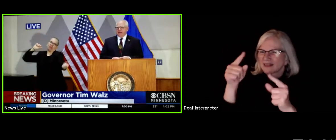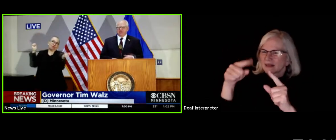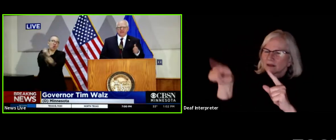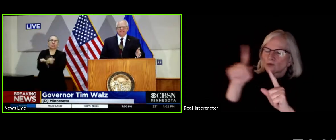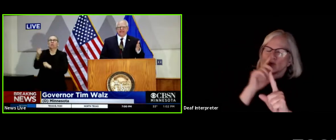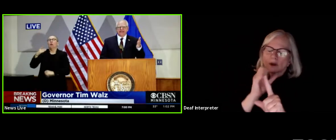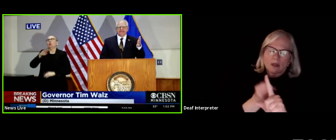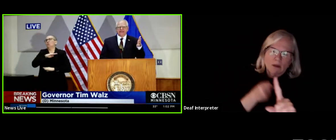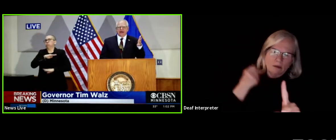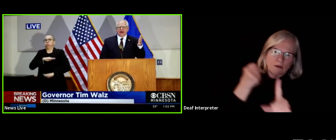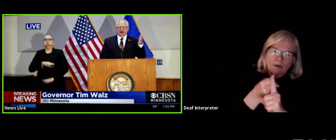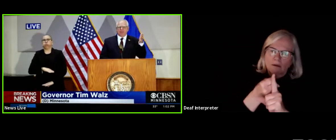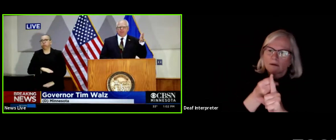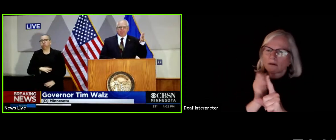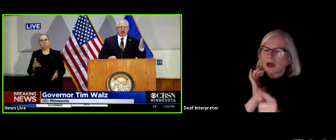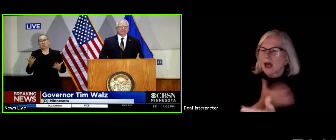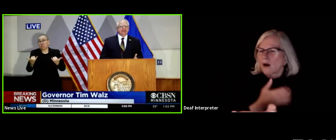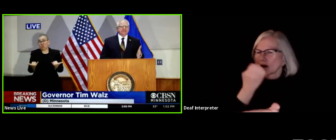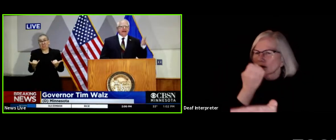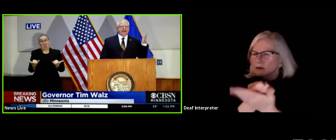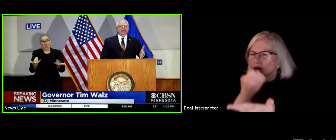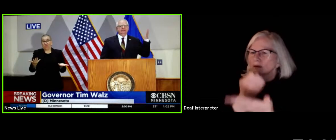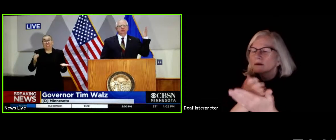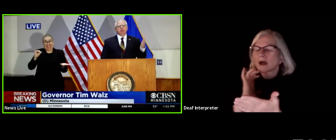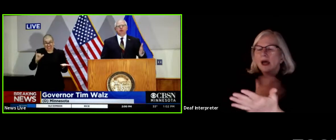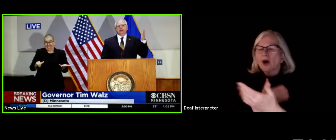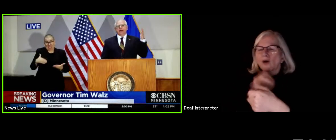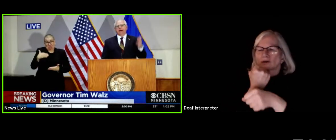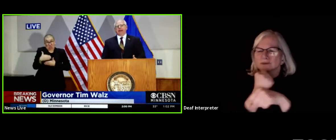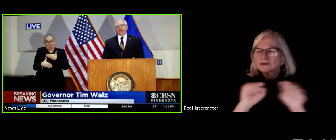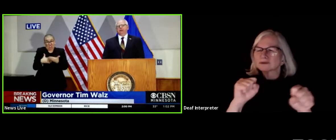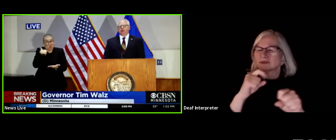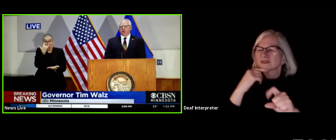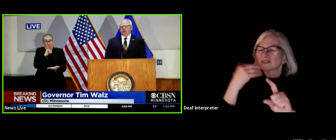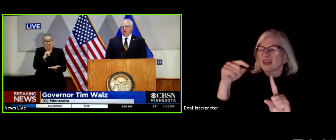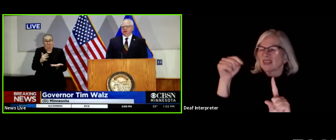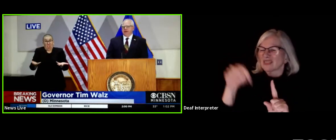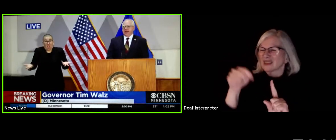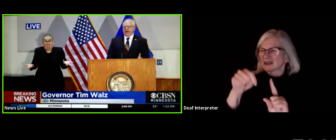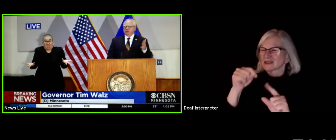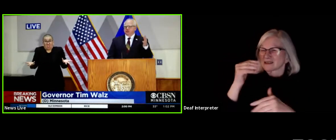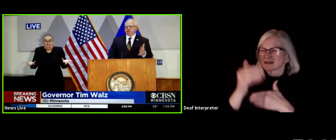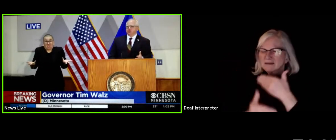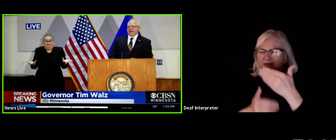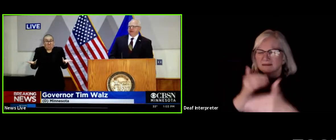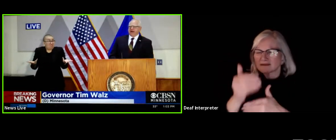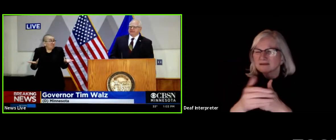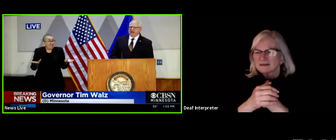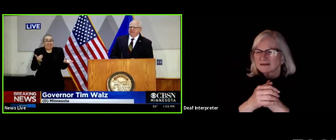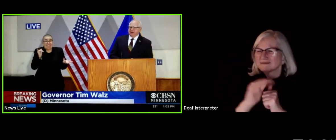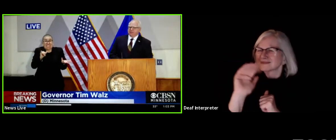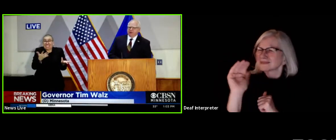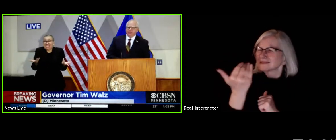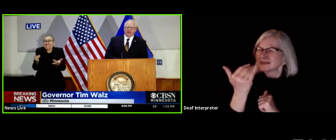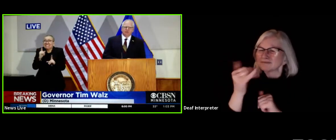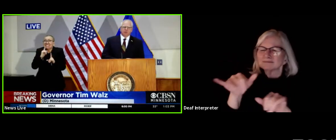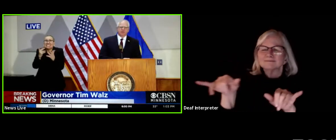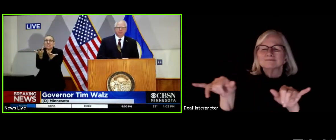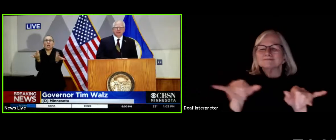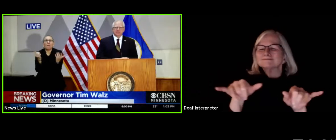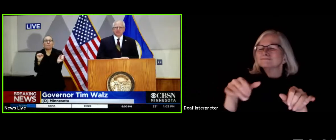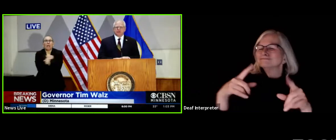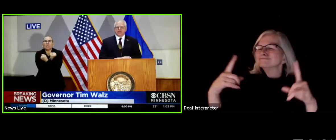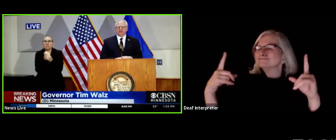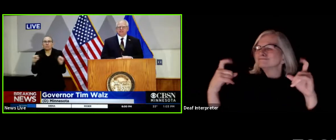this. This is a process akin to putting a man on the moon. And it was described last night by the president as